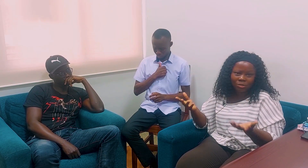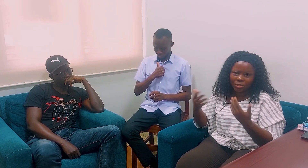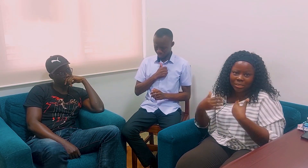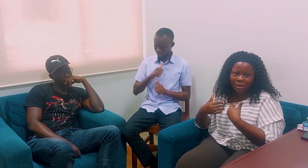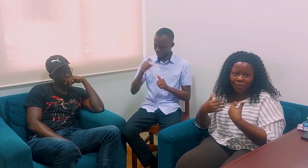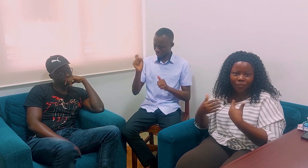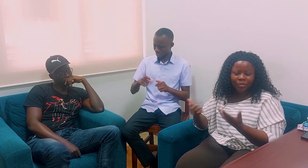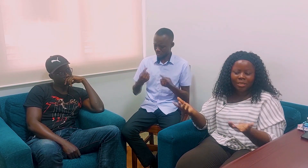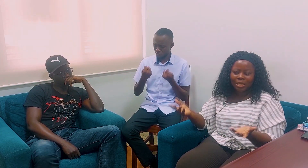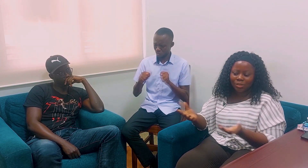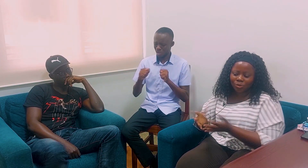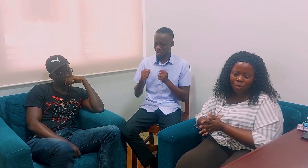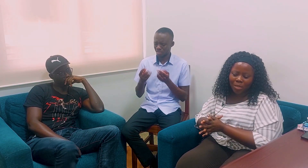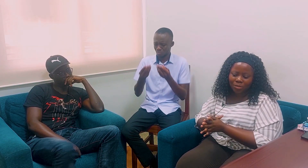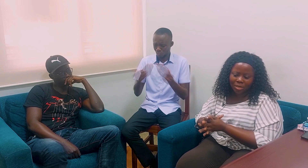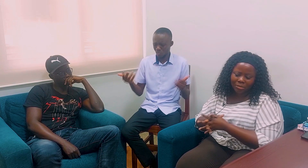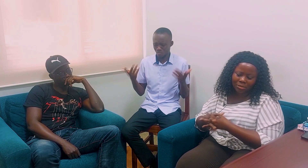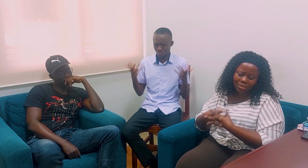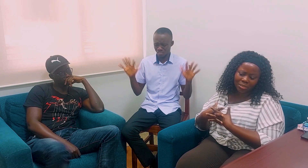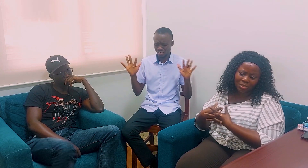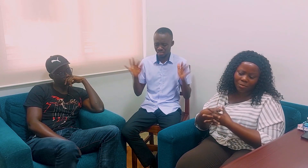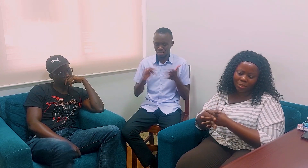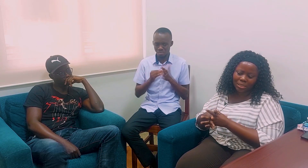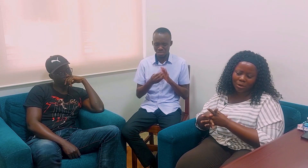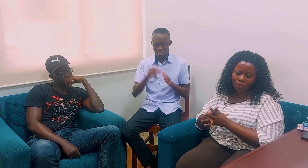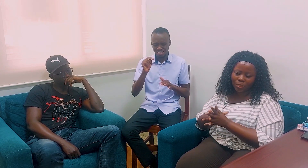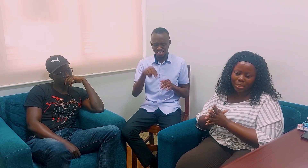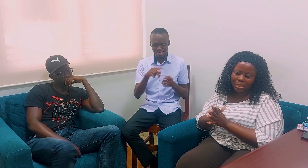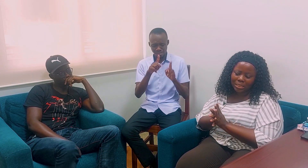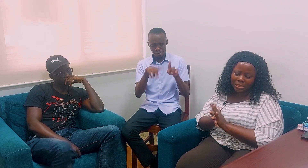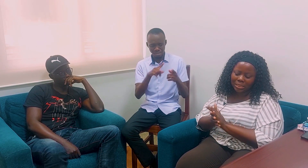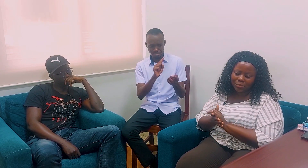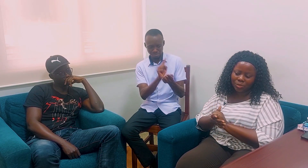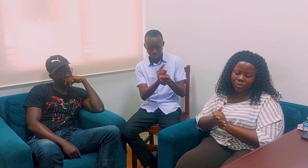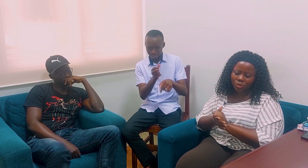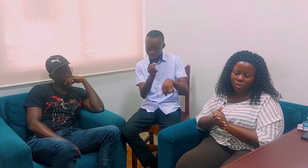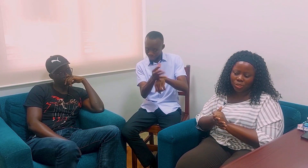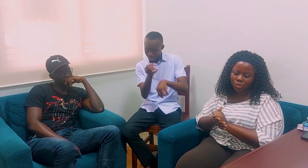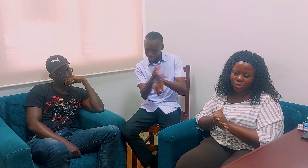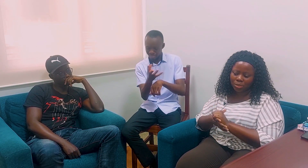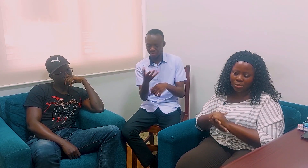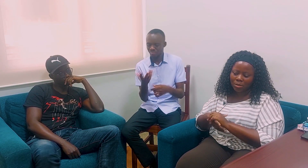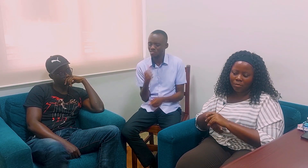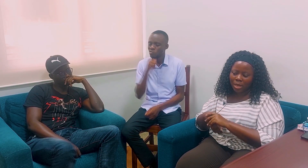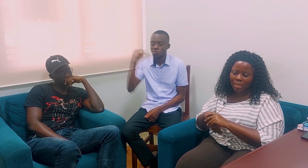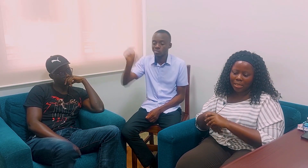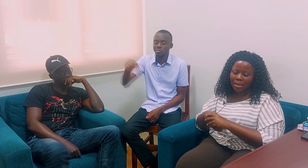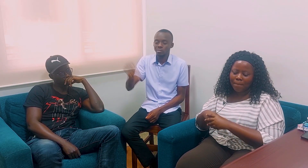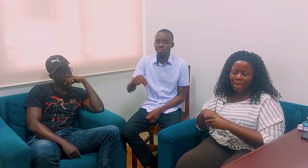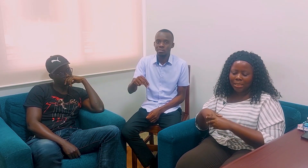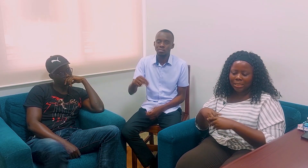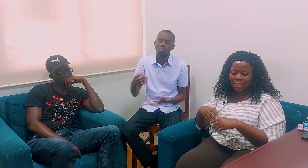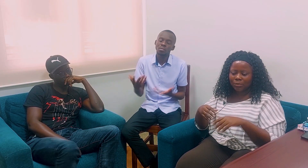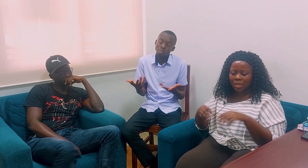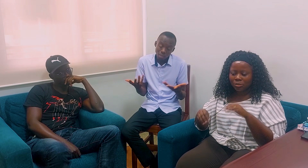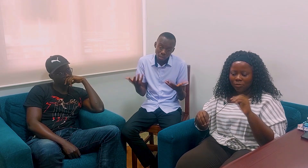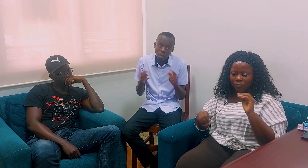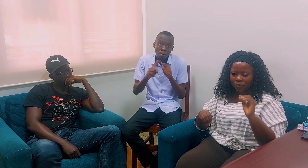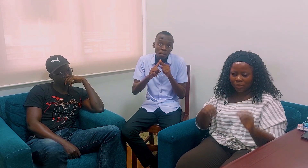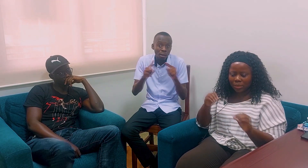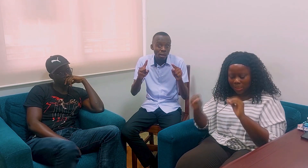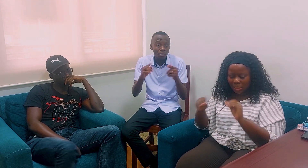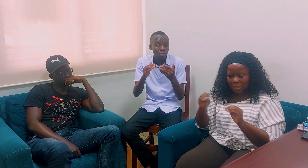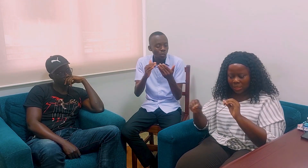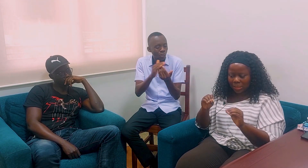deal with it yourself. And so why do you actually need someone's help in dealing with your issues, right? But in spite